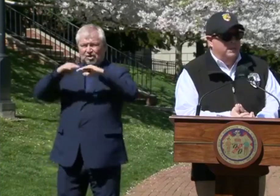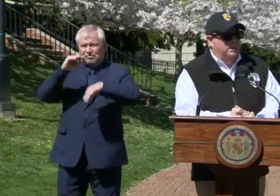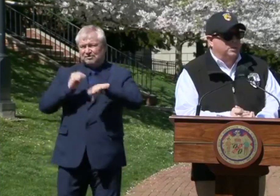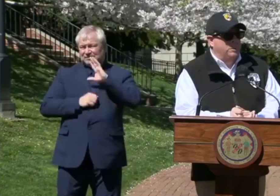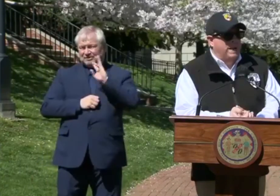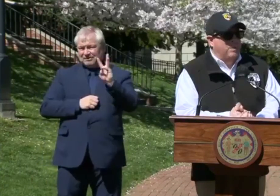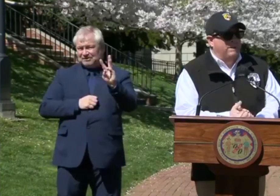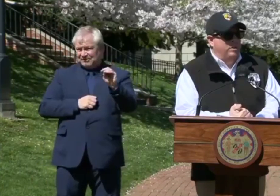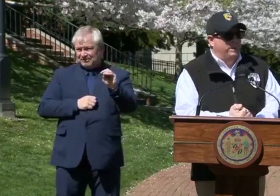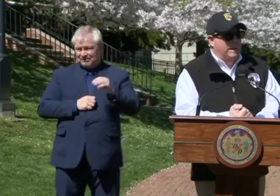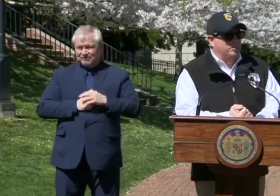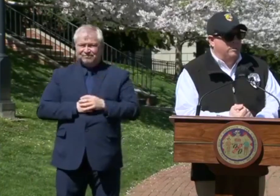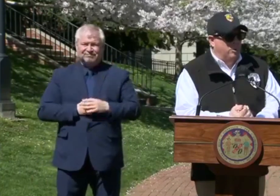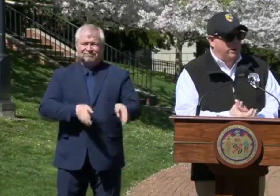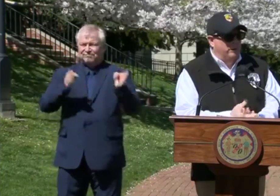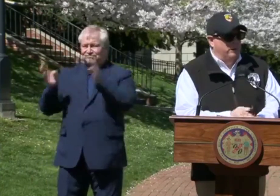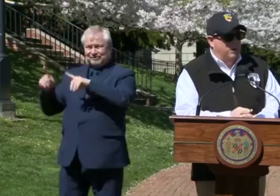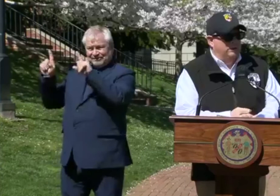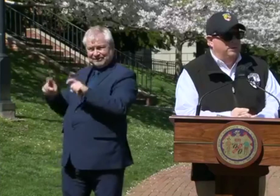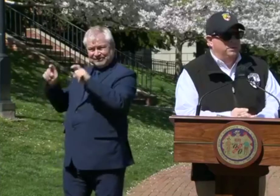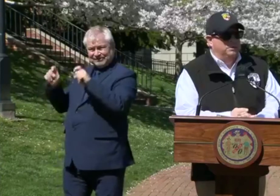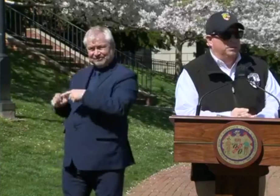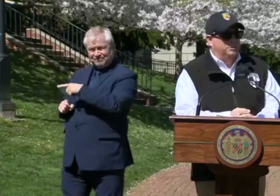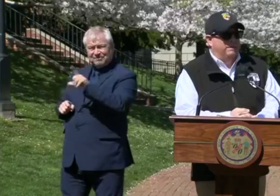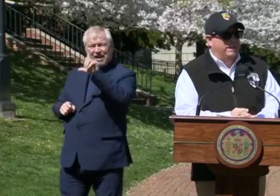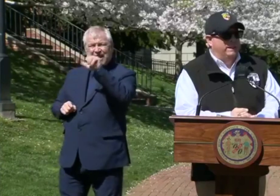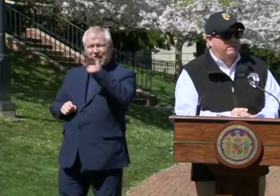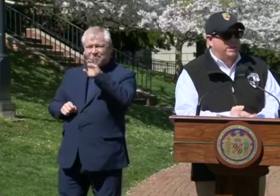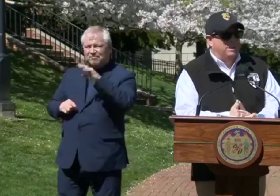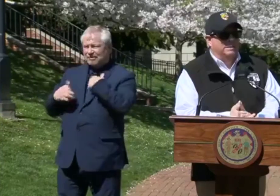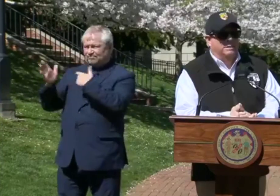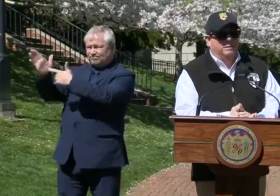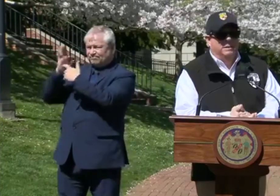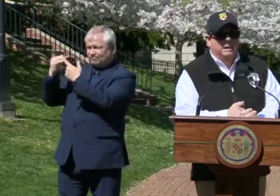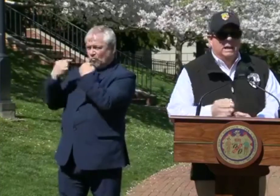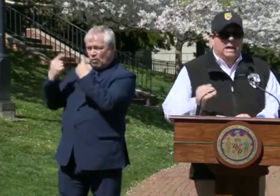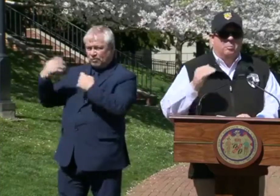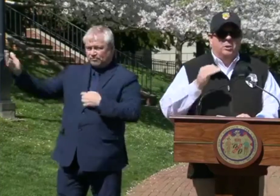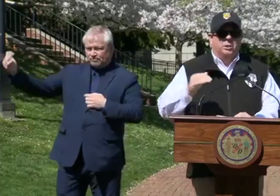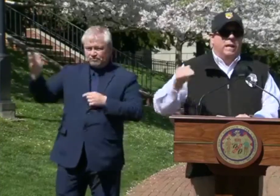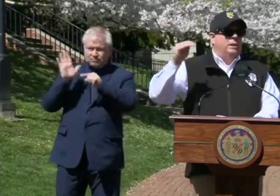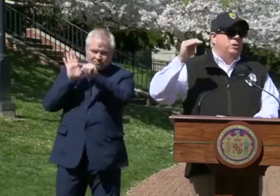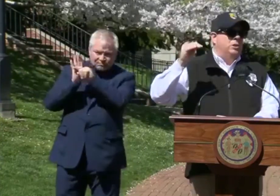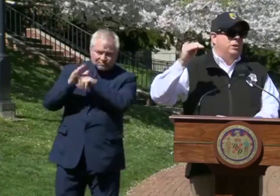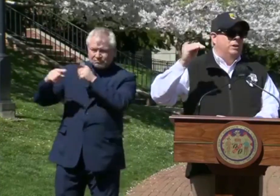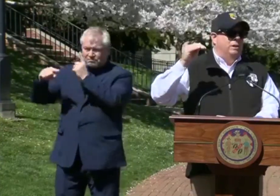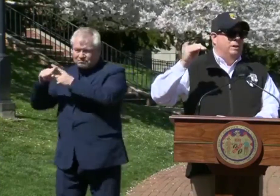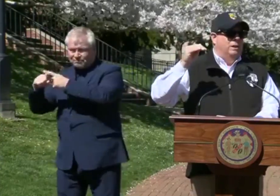On the testing, so we now have all of the labs reporting. We required them to do so, so we have negatives and positives. Our